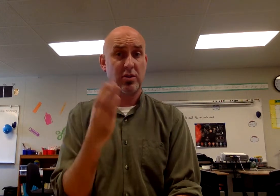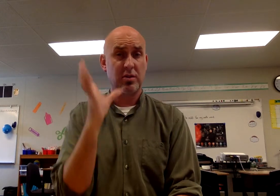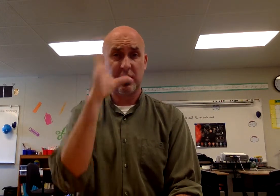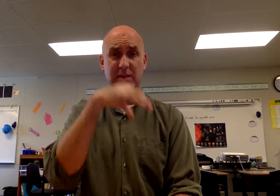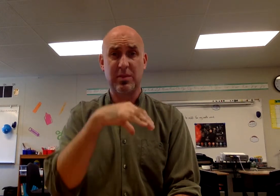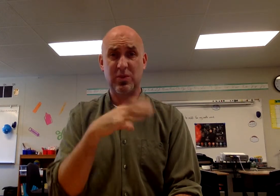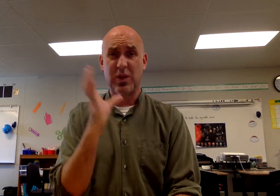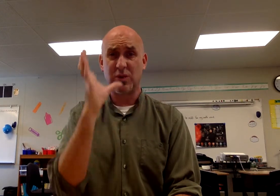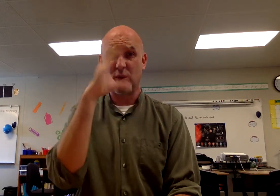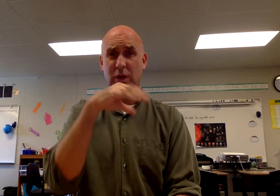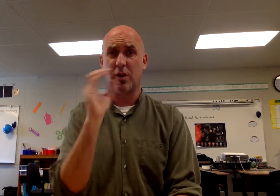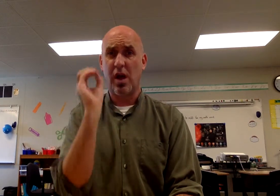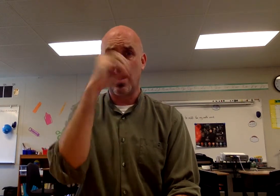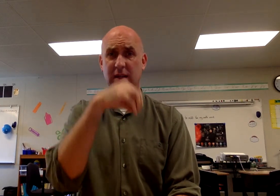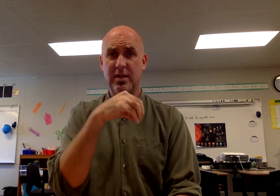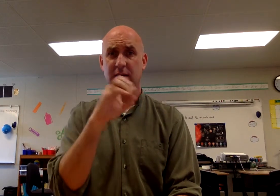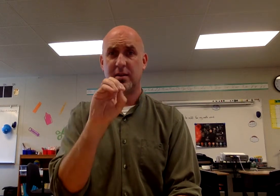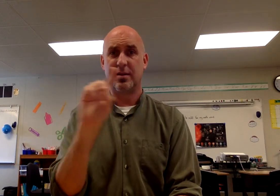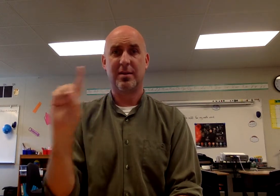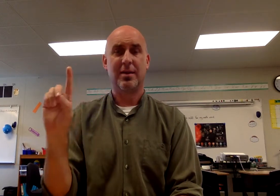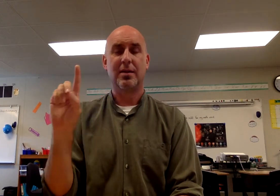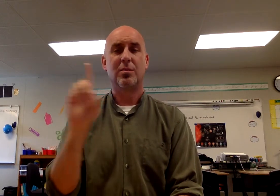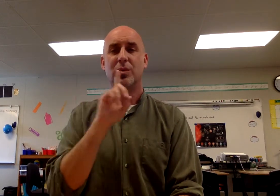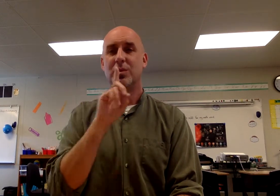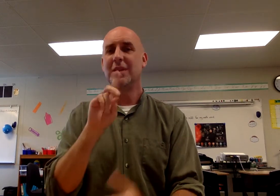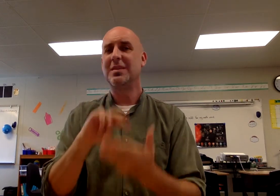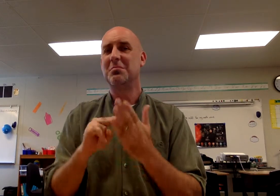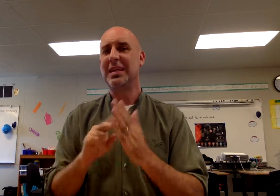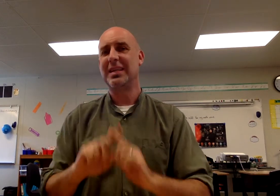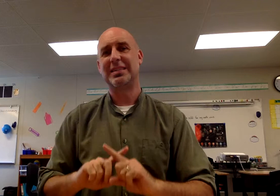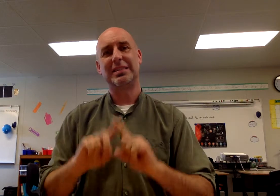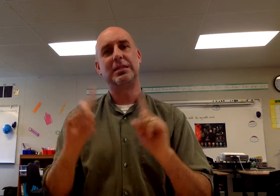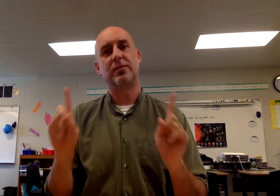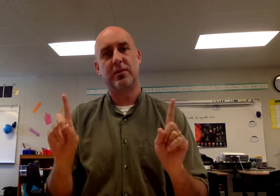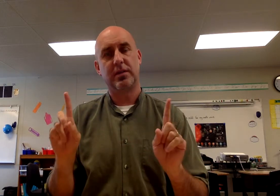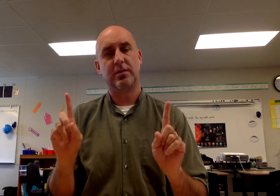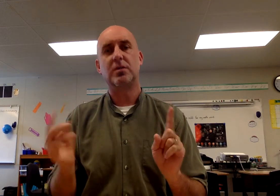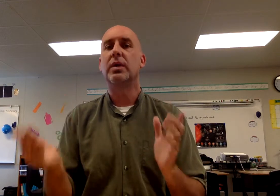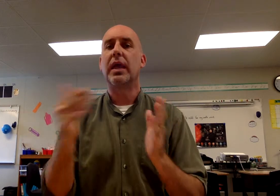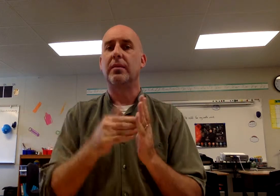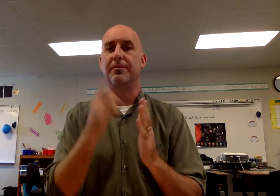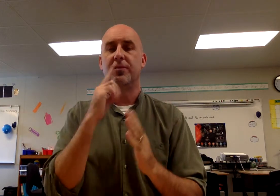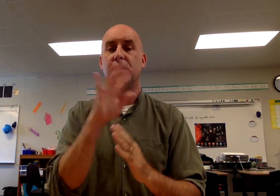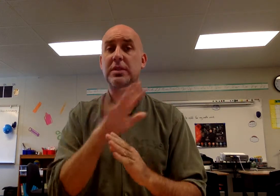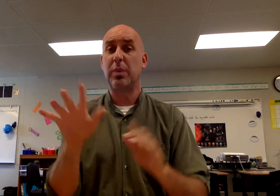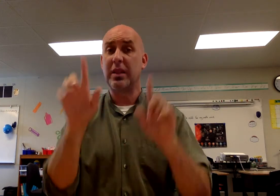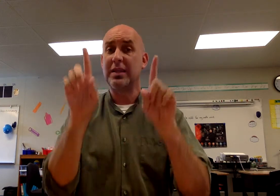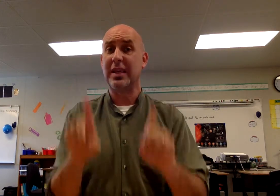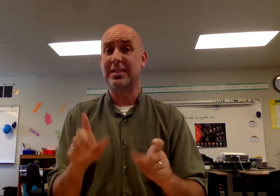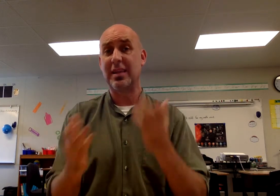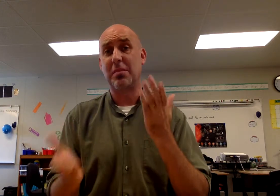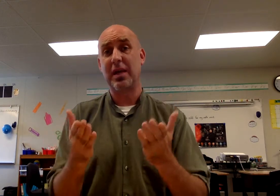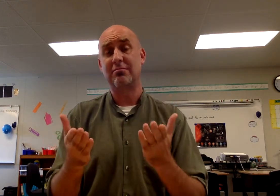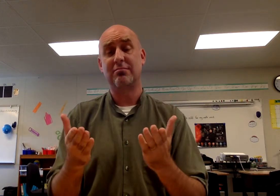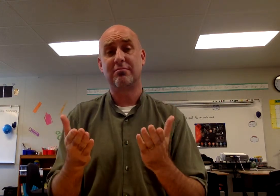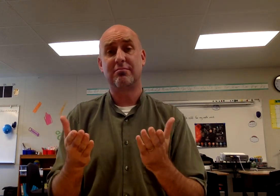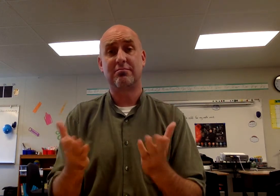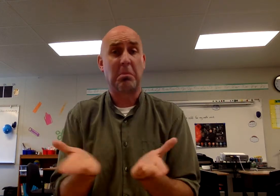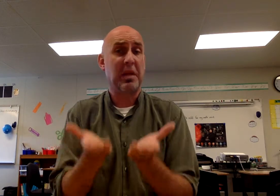strange, like something strange or weird, odd. But really the meaning is different. So again, for the spelling test, I might give